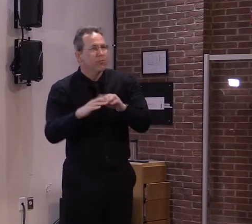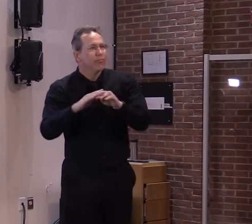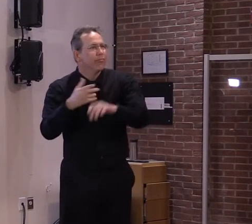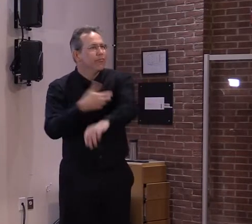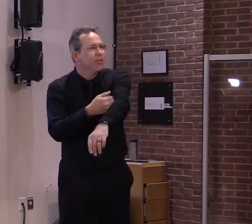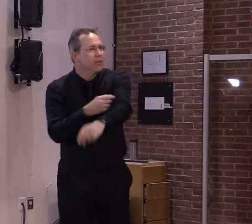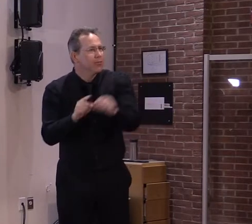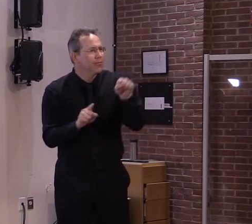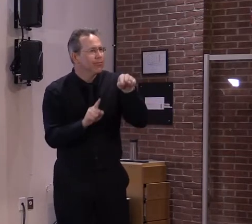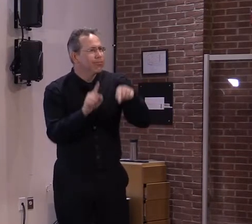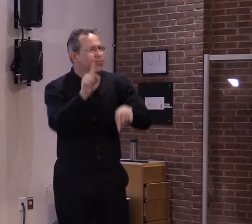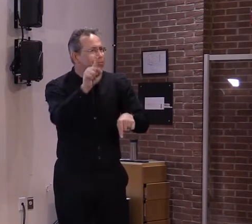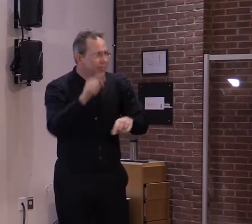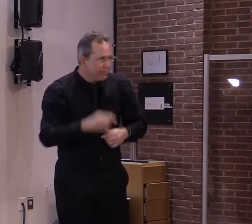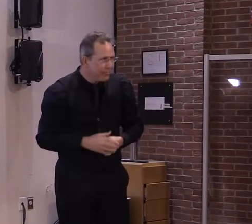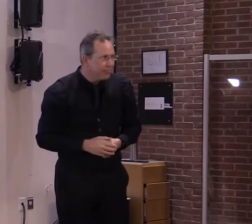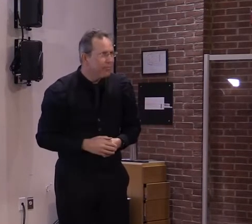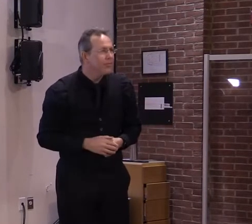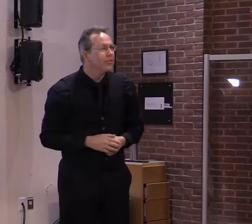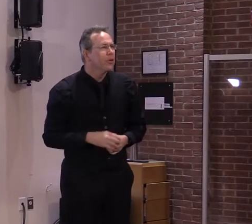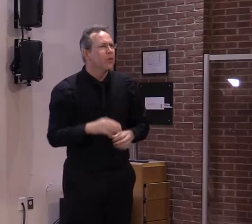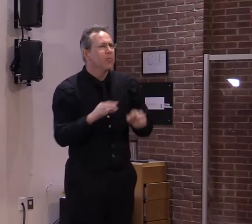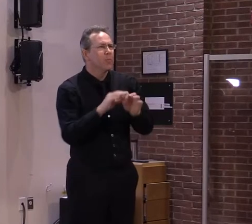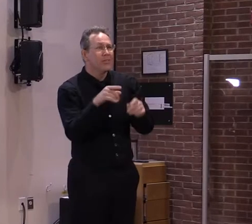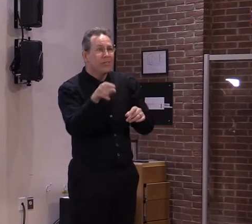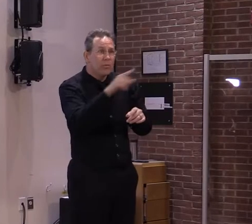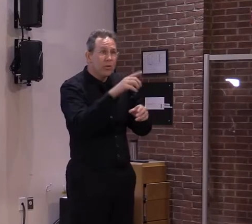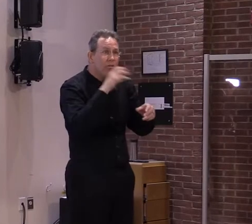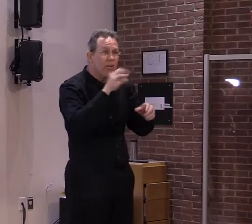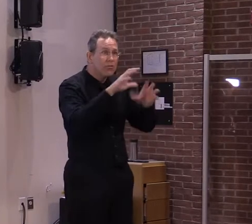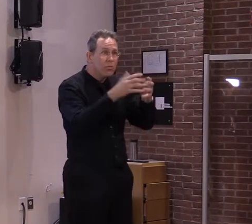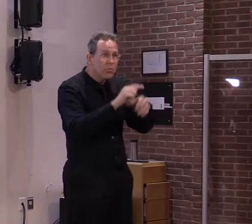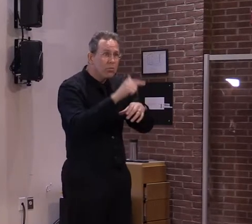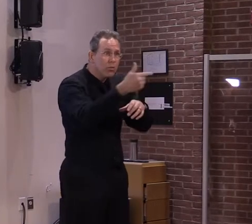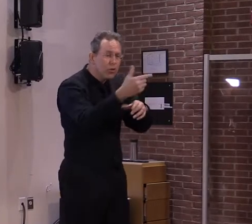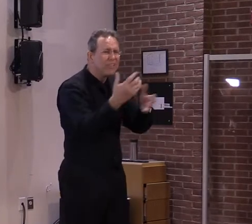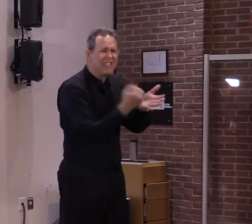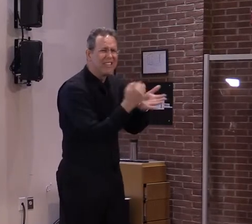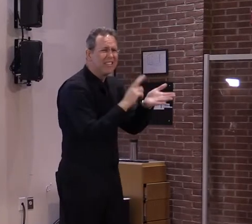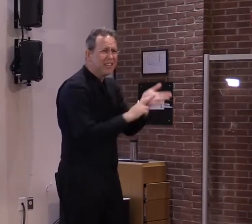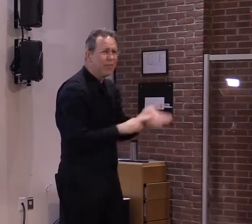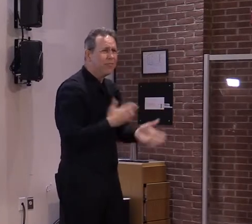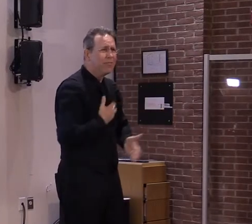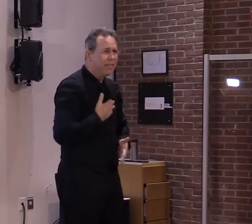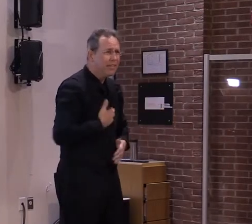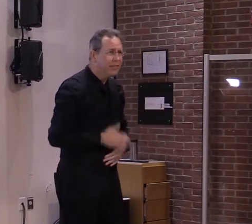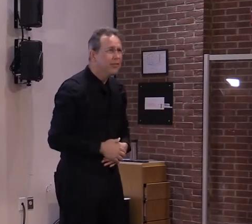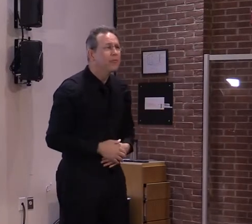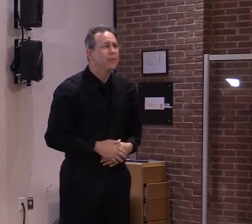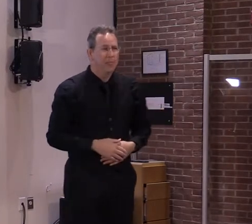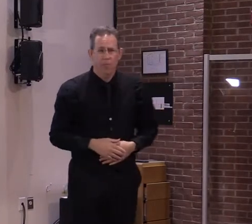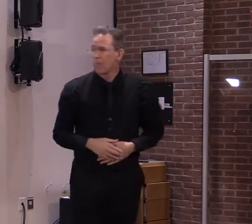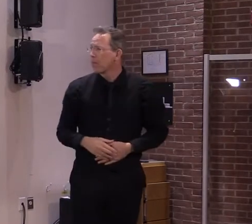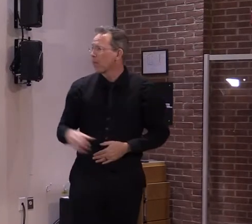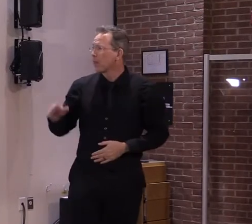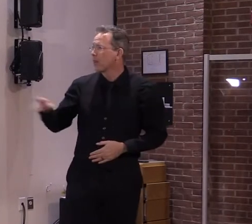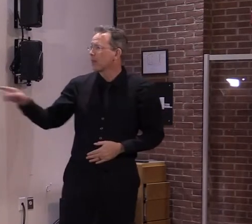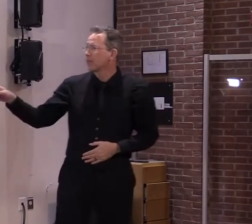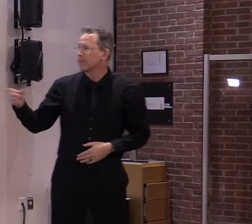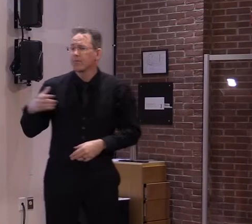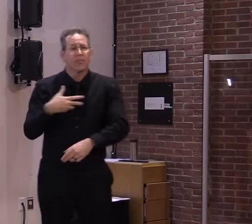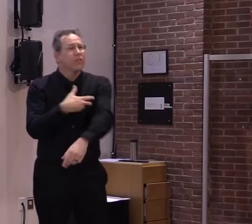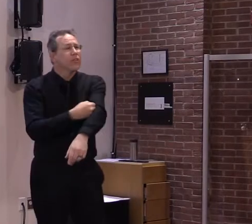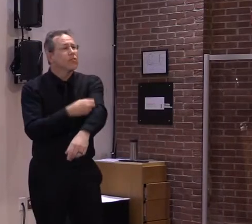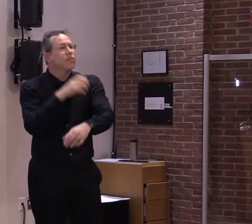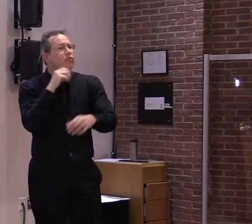get vaccinated when it is our turn. We continue to see encouraging uptake of the vaccine among our population. Per